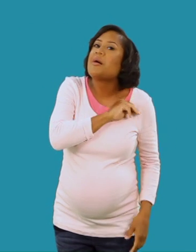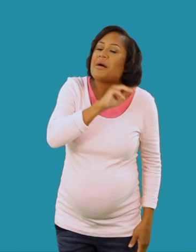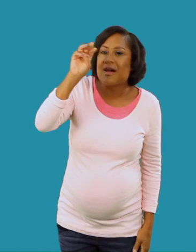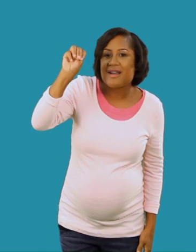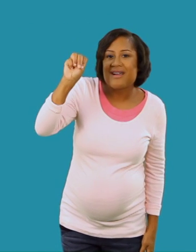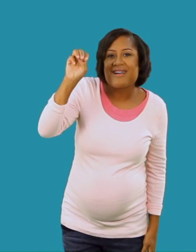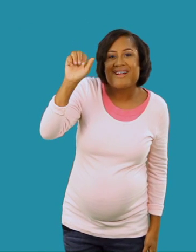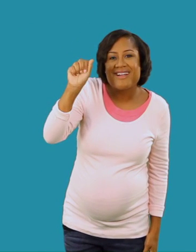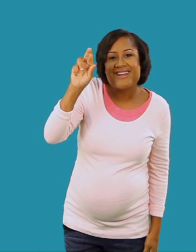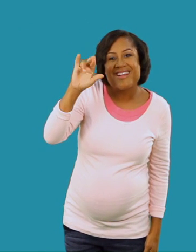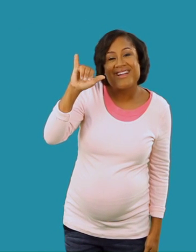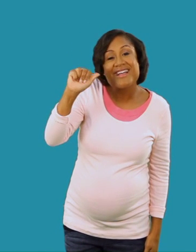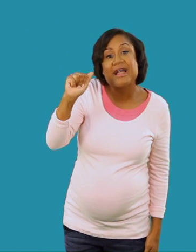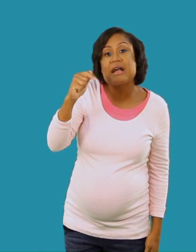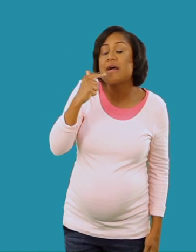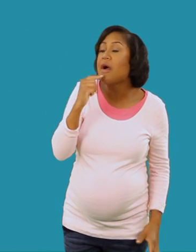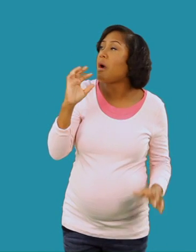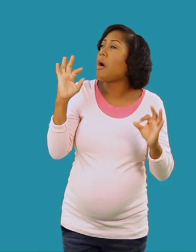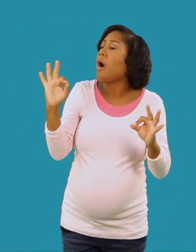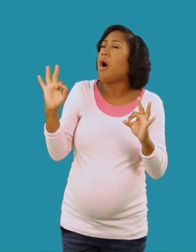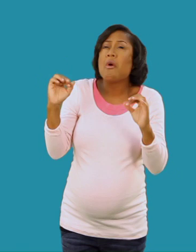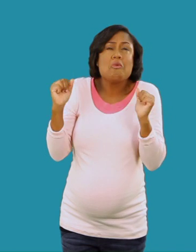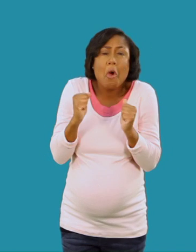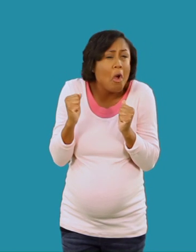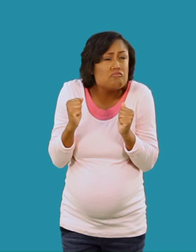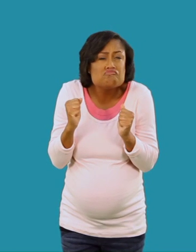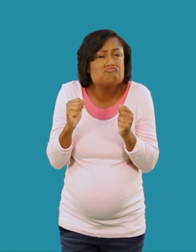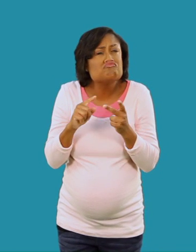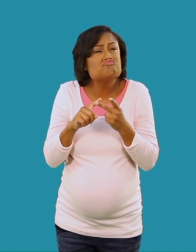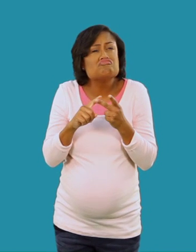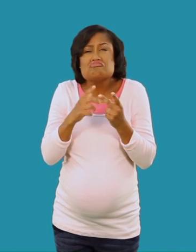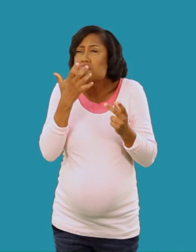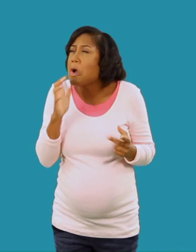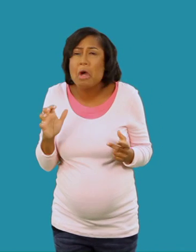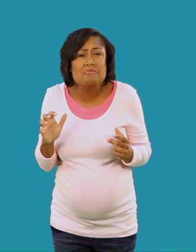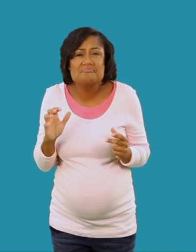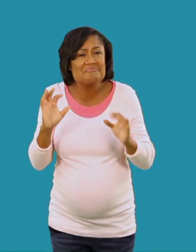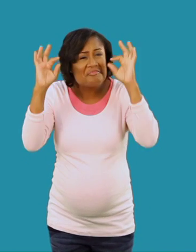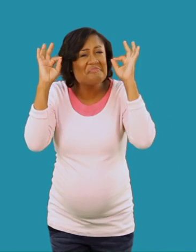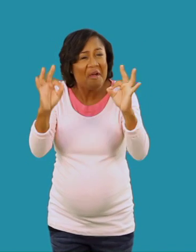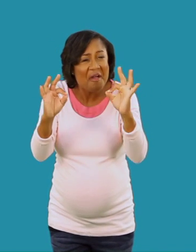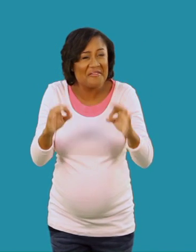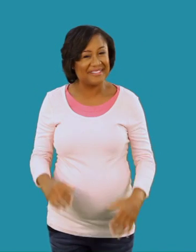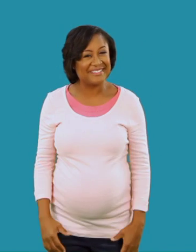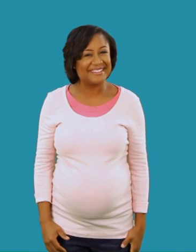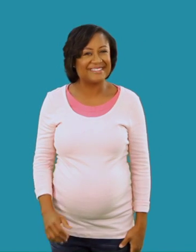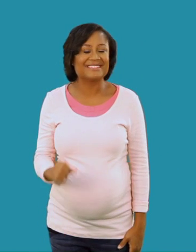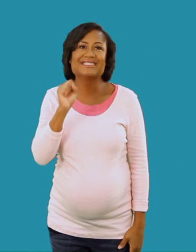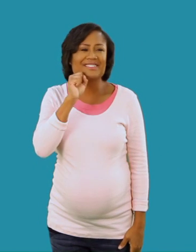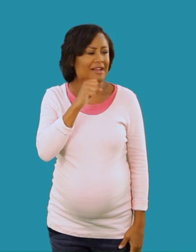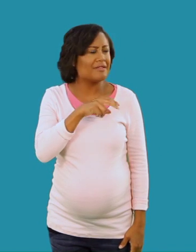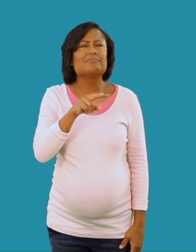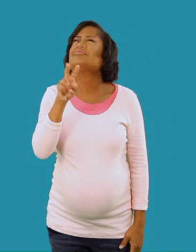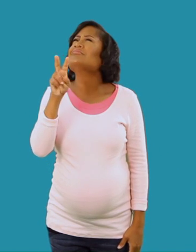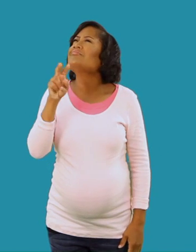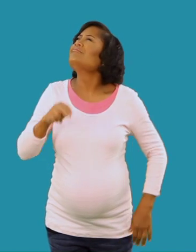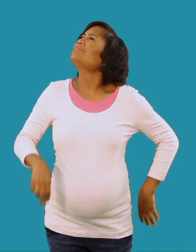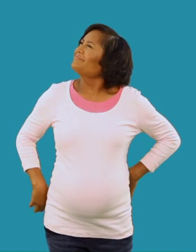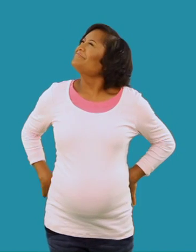and not too cold, says Maria. Shelly looks up. Yes! Did you see how bright